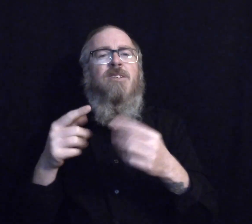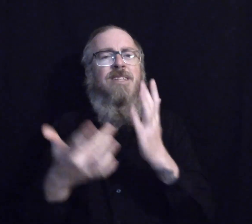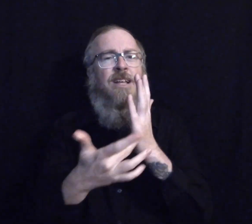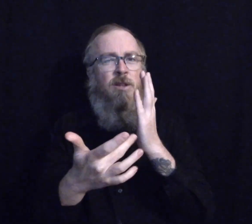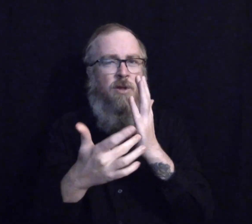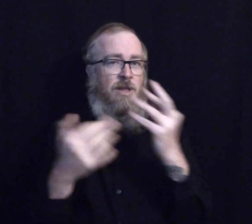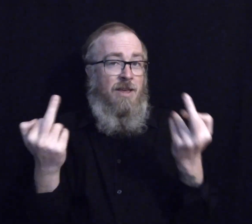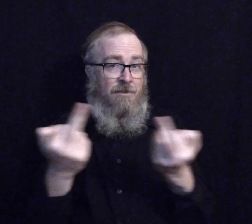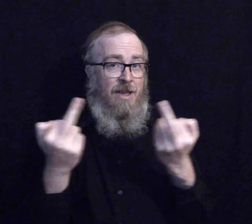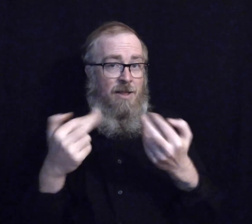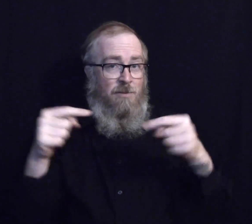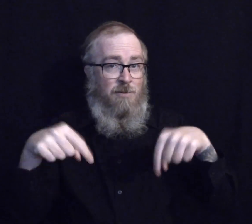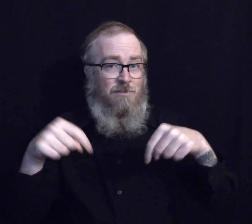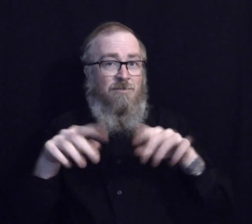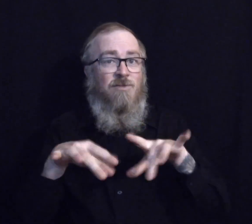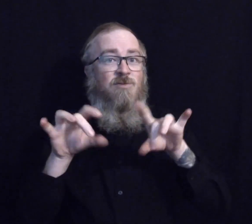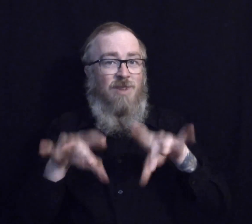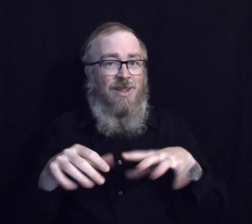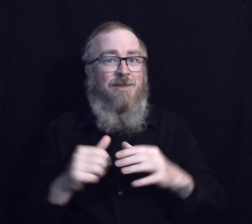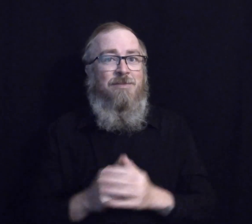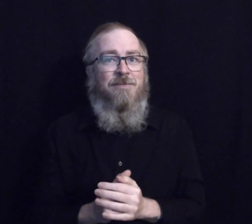assistive technology that is available in Australia.